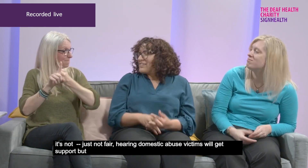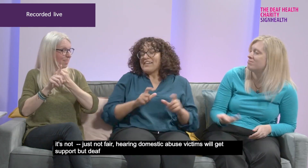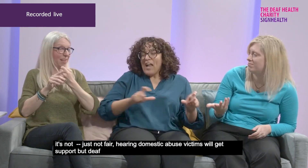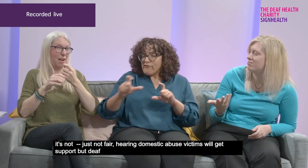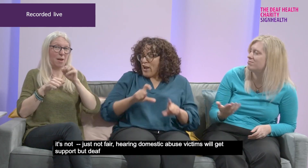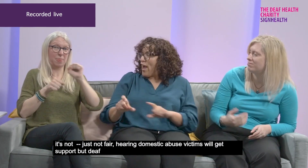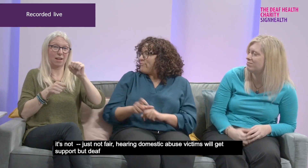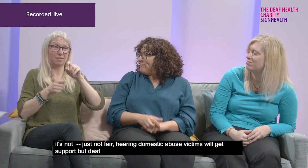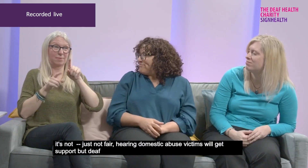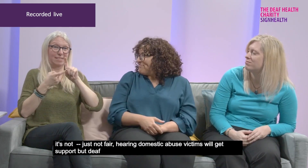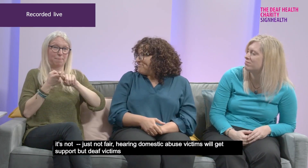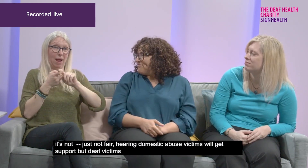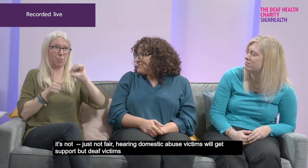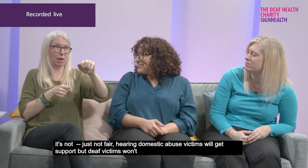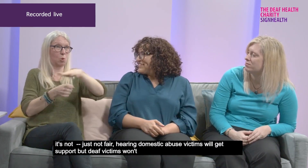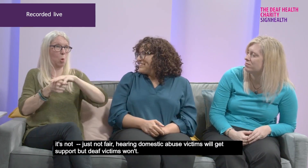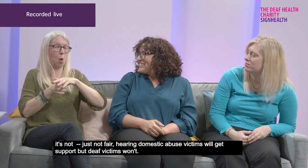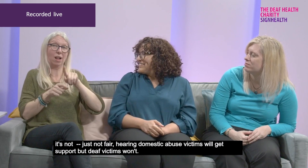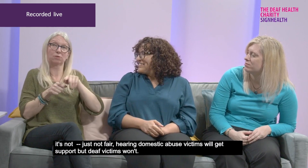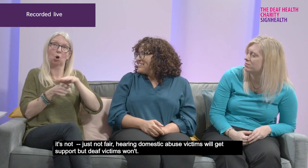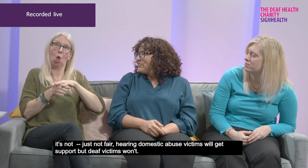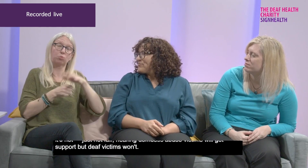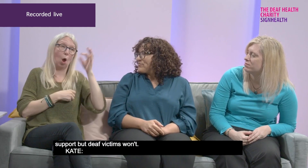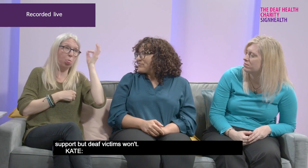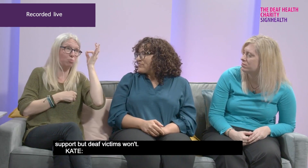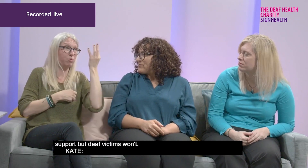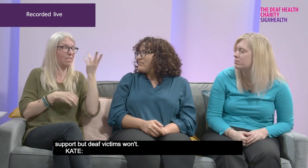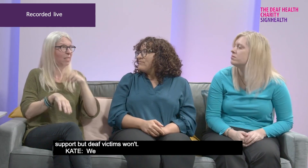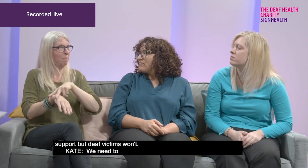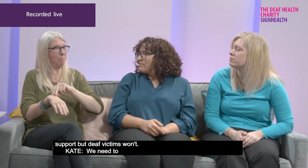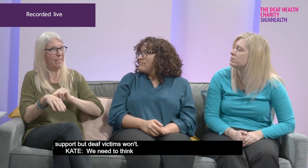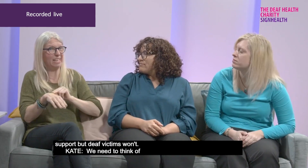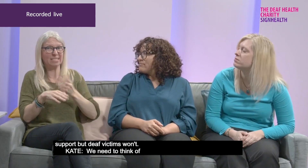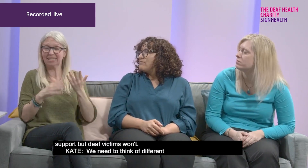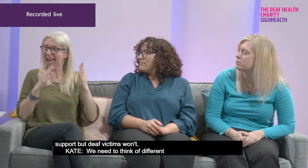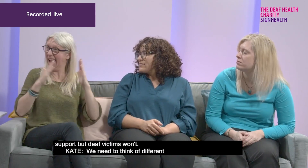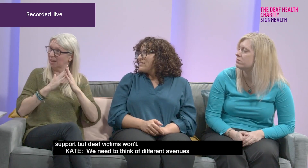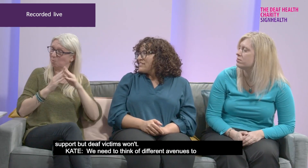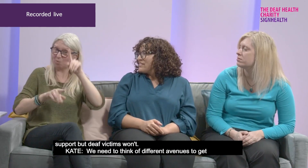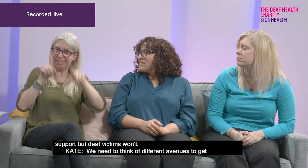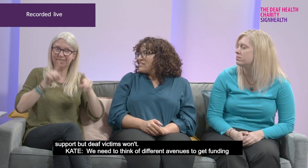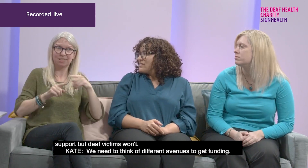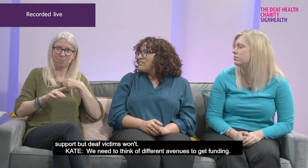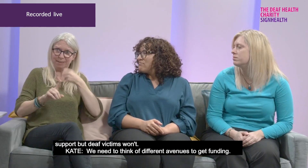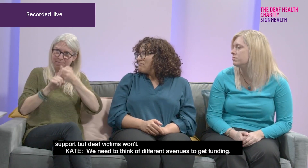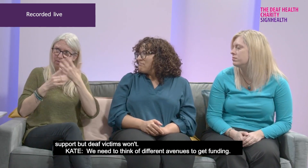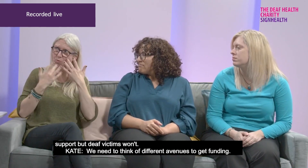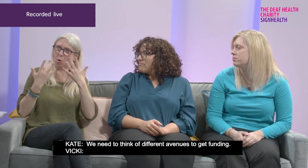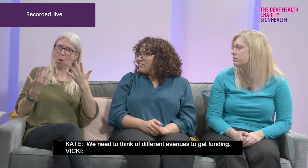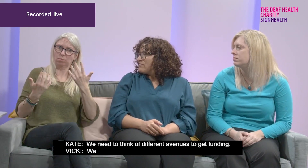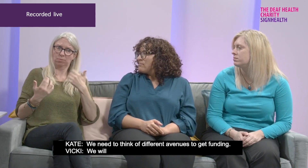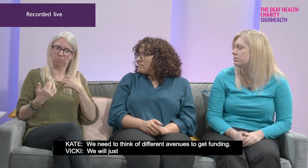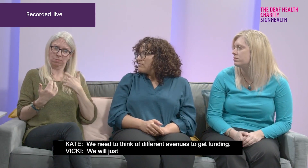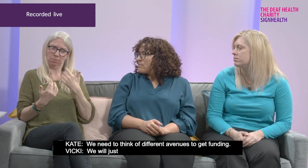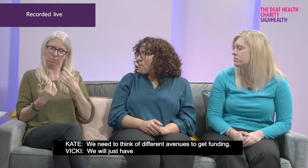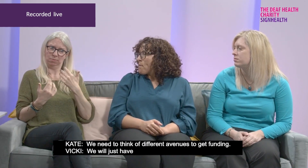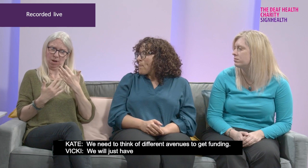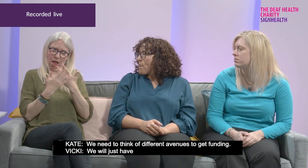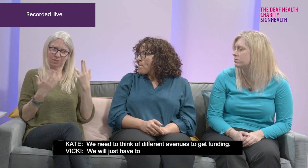saying, we're just going to have to campaign. Yeah, definitely. You know, councils, police, housing support, we need to show